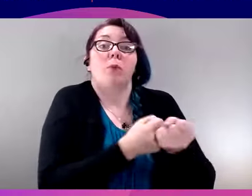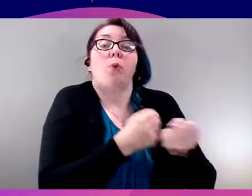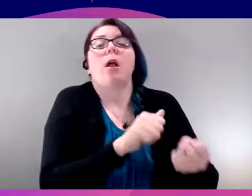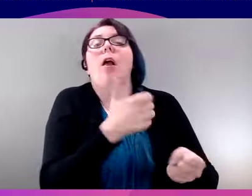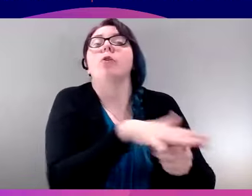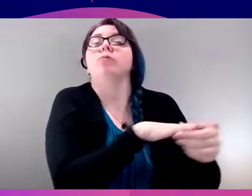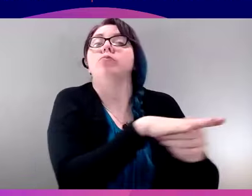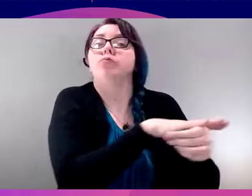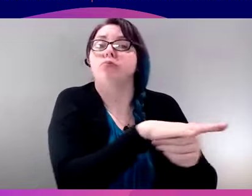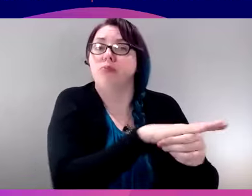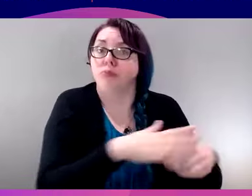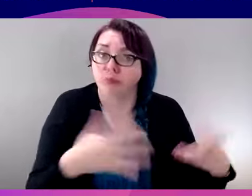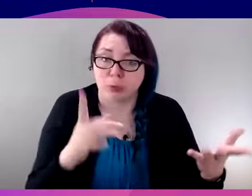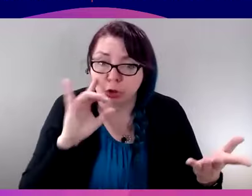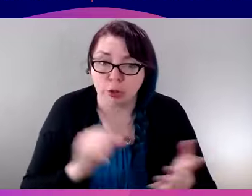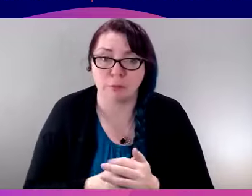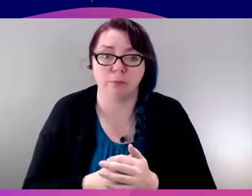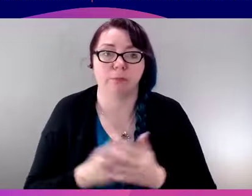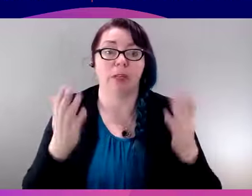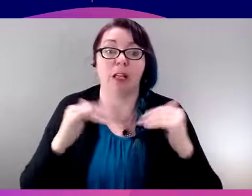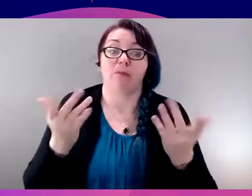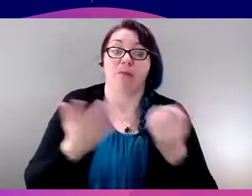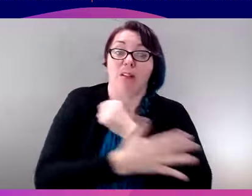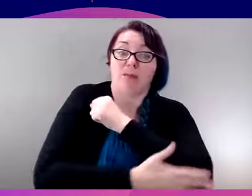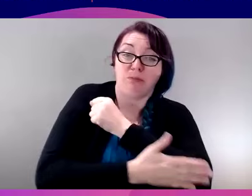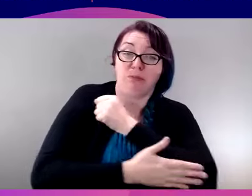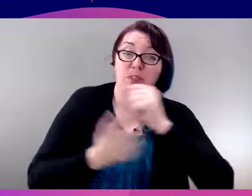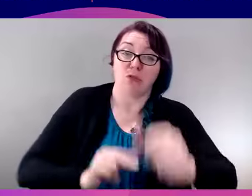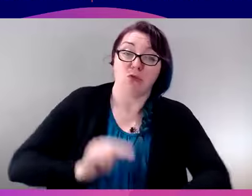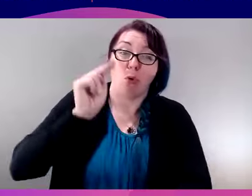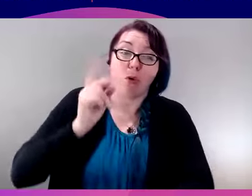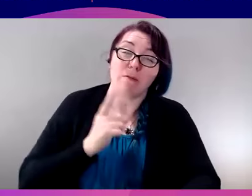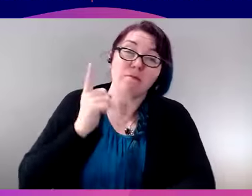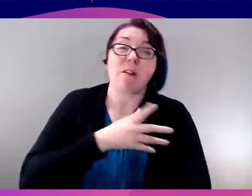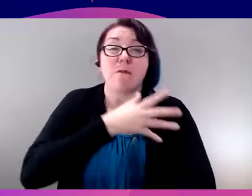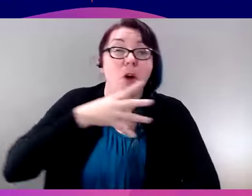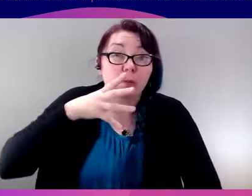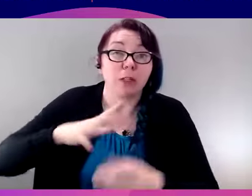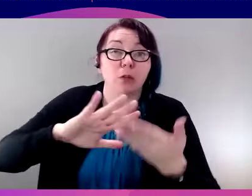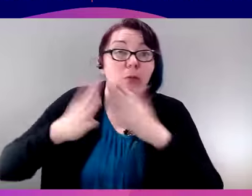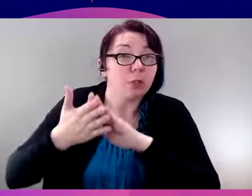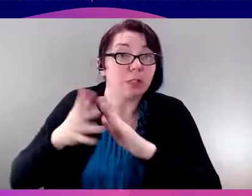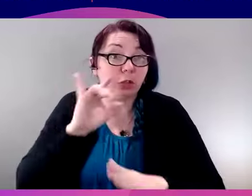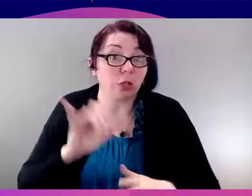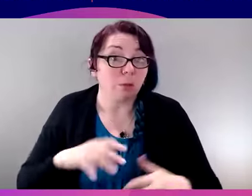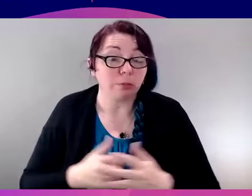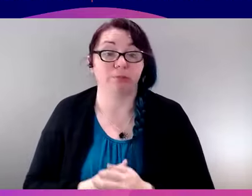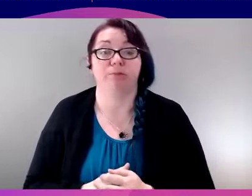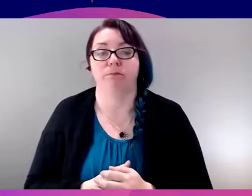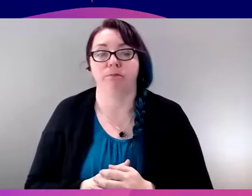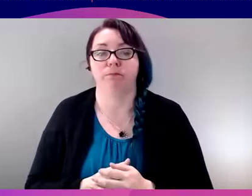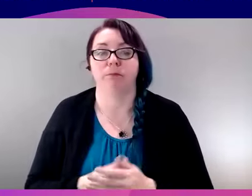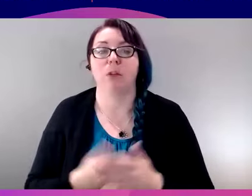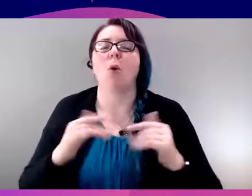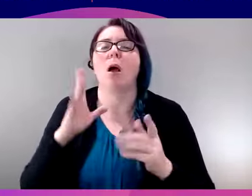just like to pause here to highlight a module, Sheltering Animals Offsite, as it was created and recorded by Guelph Wellington Women in